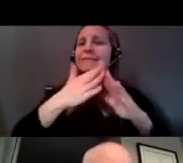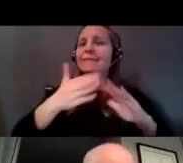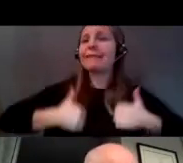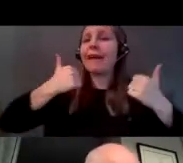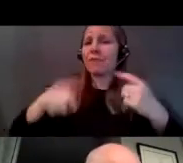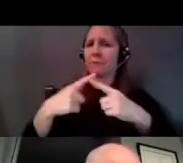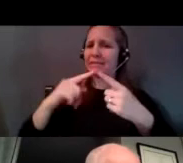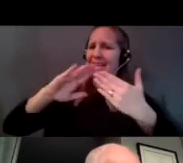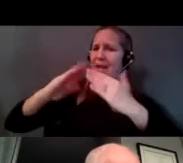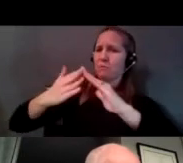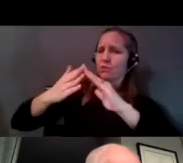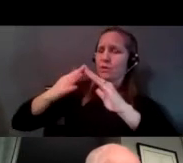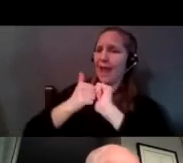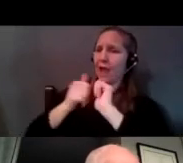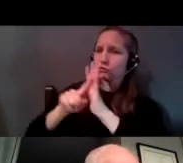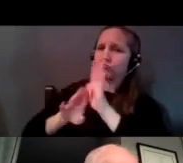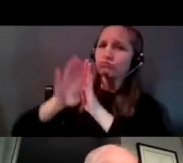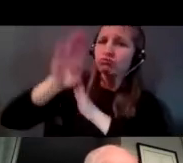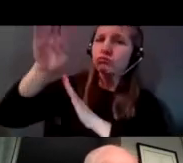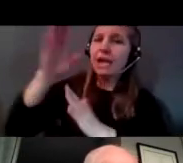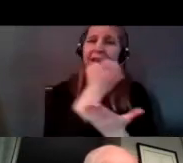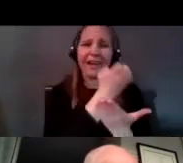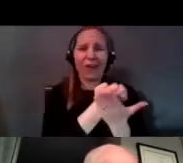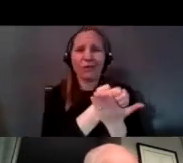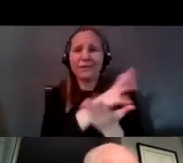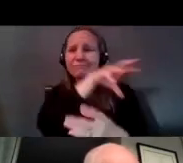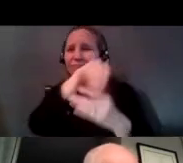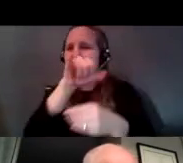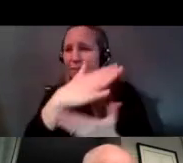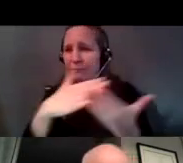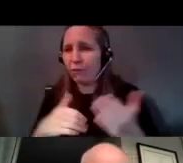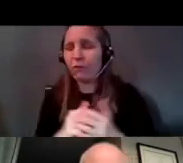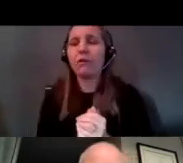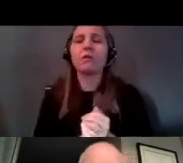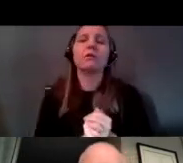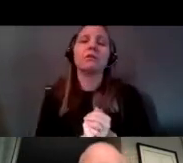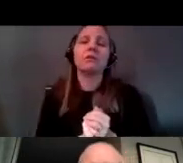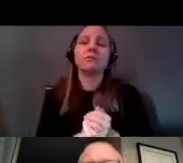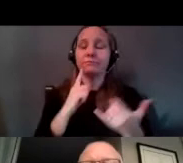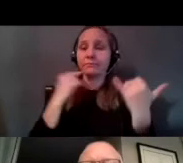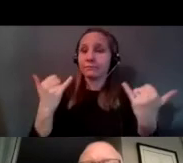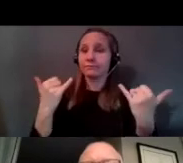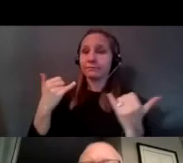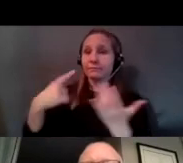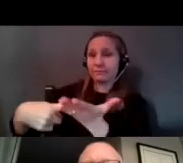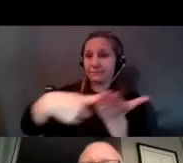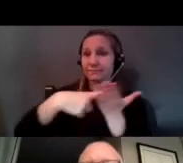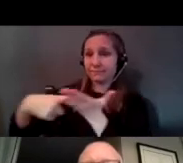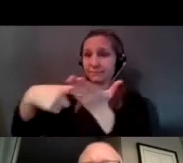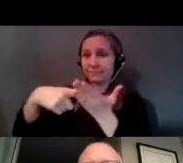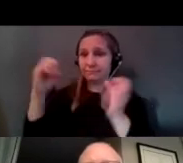and the economy is one of those. And I think today's dialogues will present you with